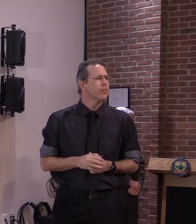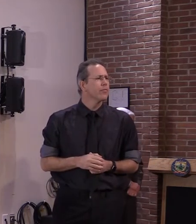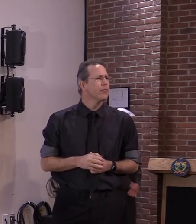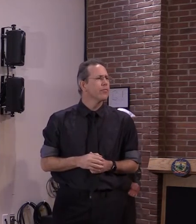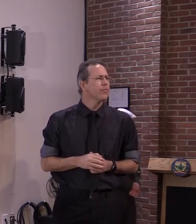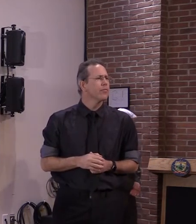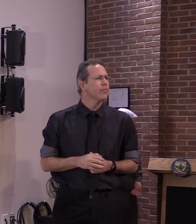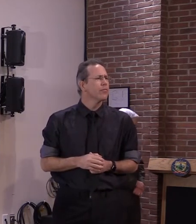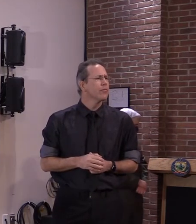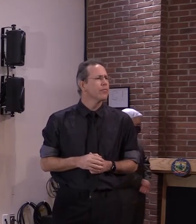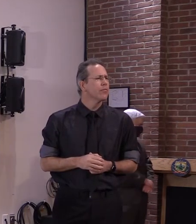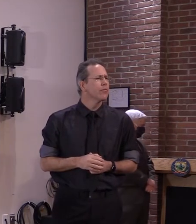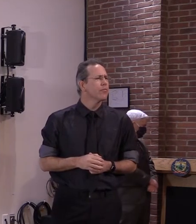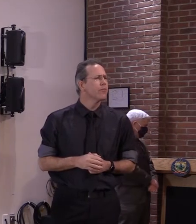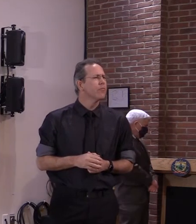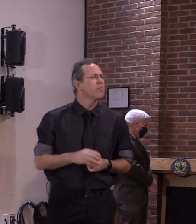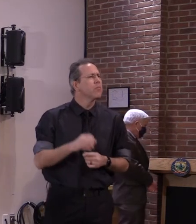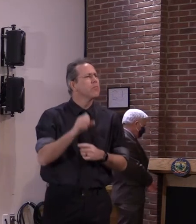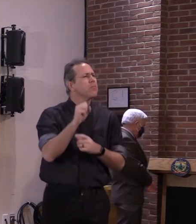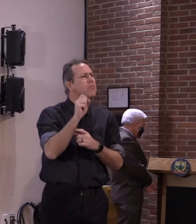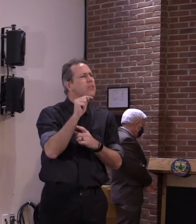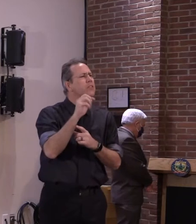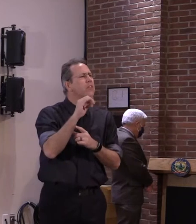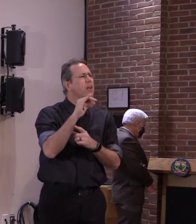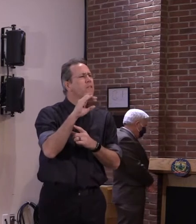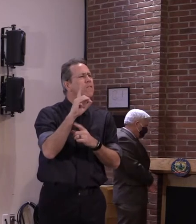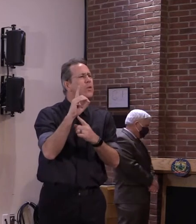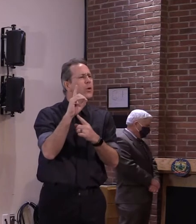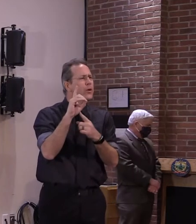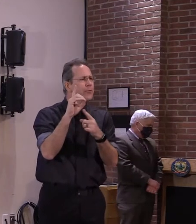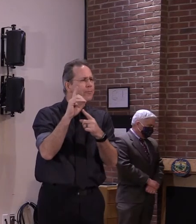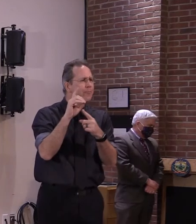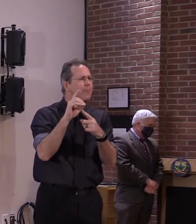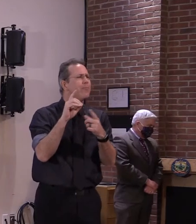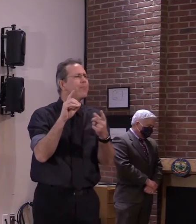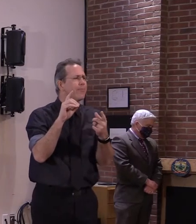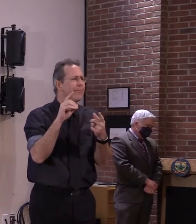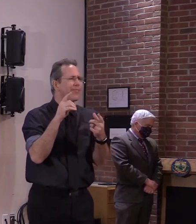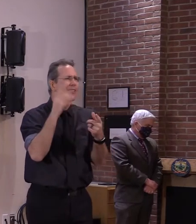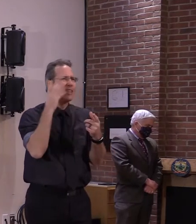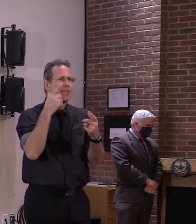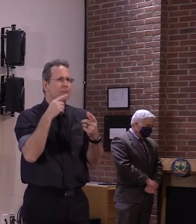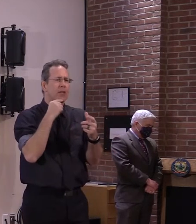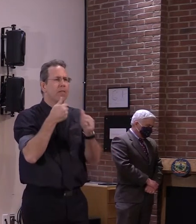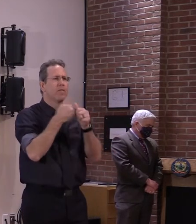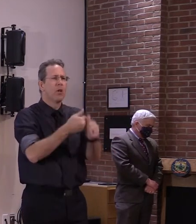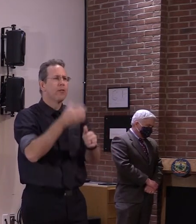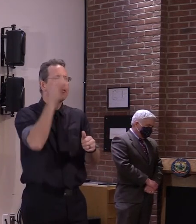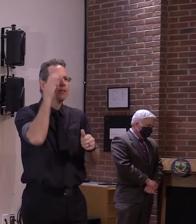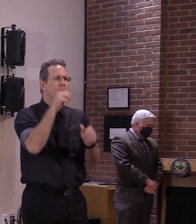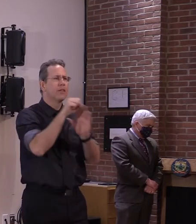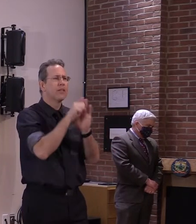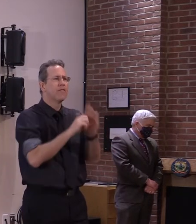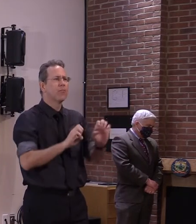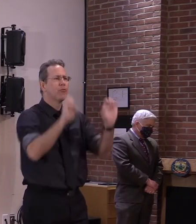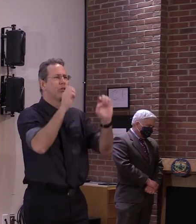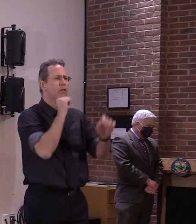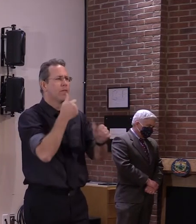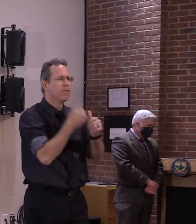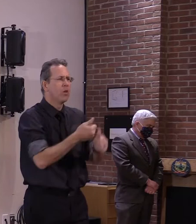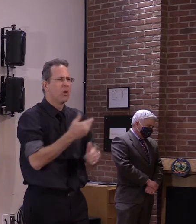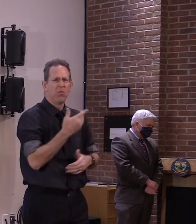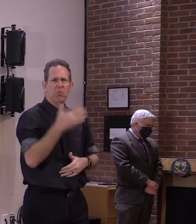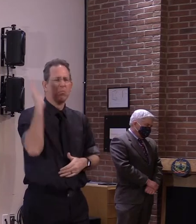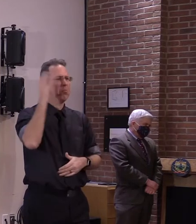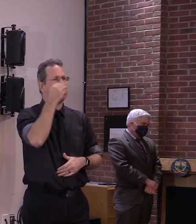and covet safety precautions uh they're claiming it's unconstitutional do you see uh any argument there what